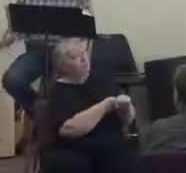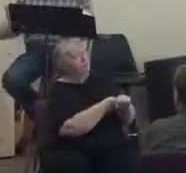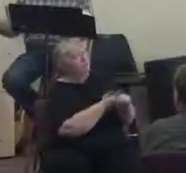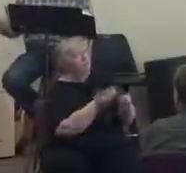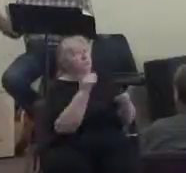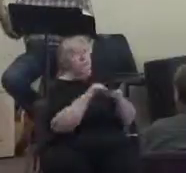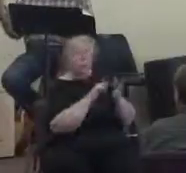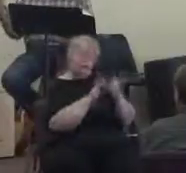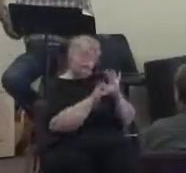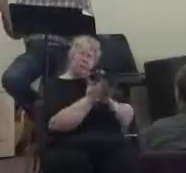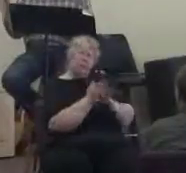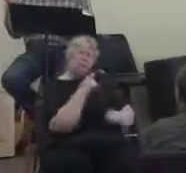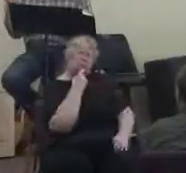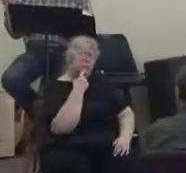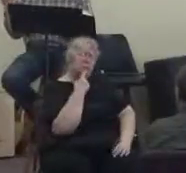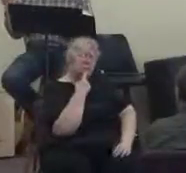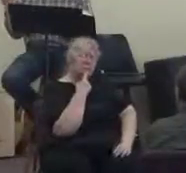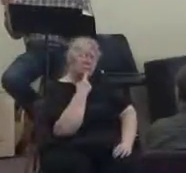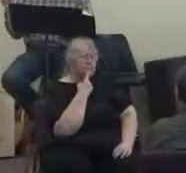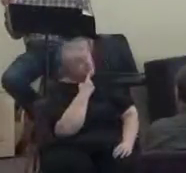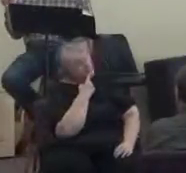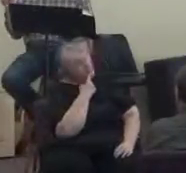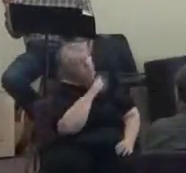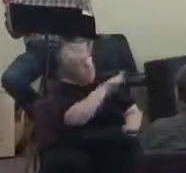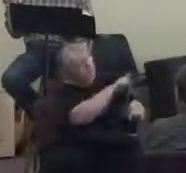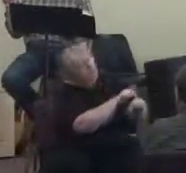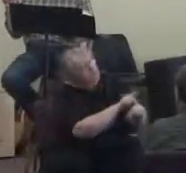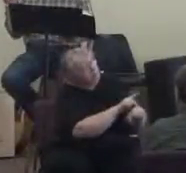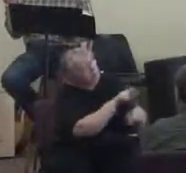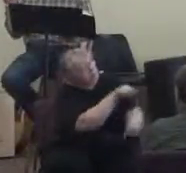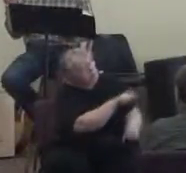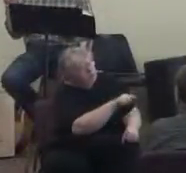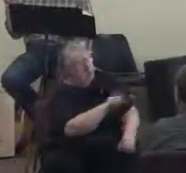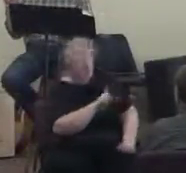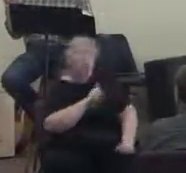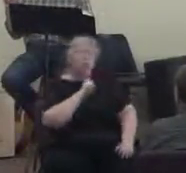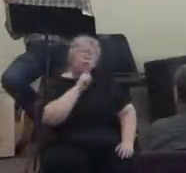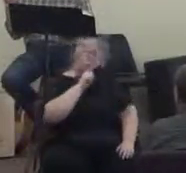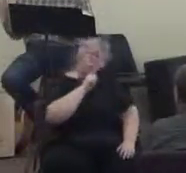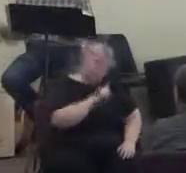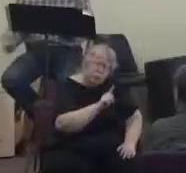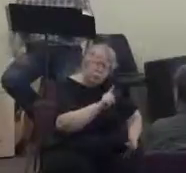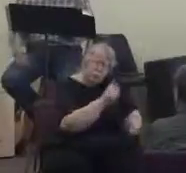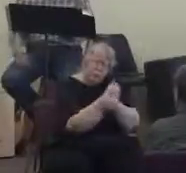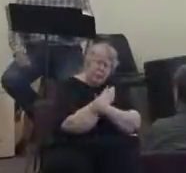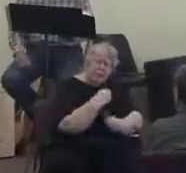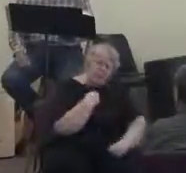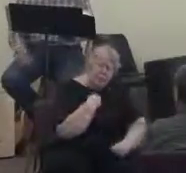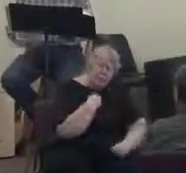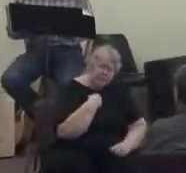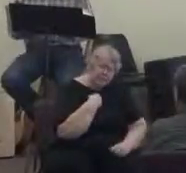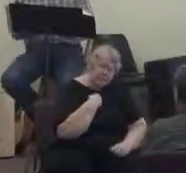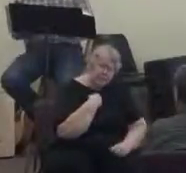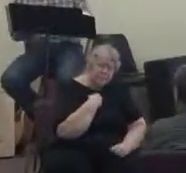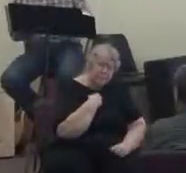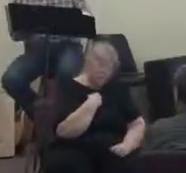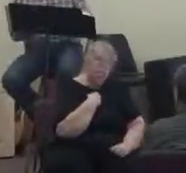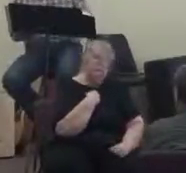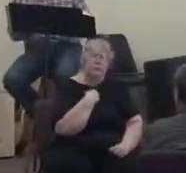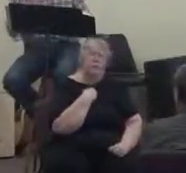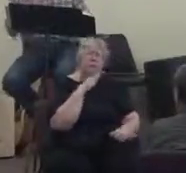Again, Jesus said, Simon, son of John, do you truly love me? He's